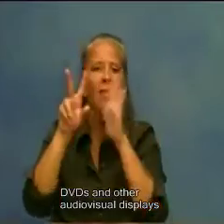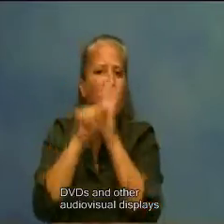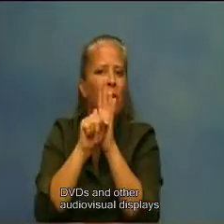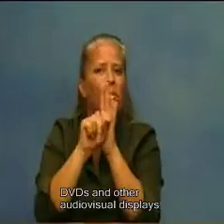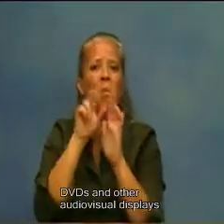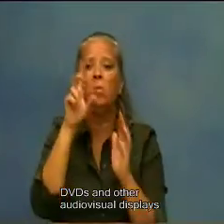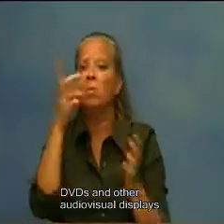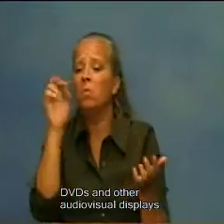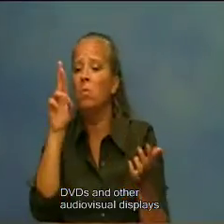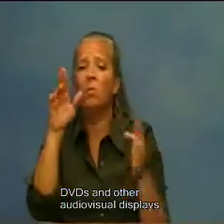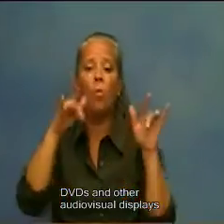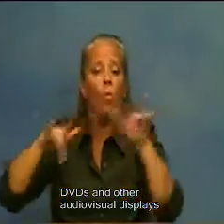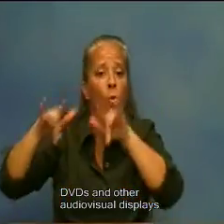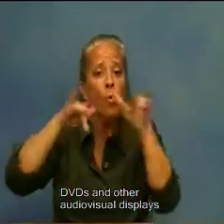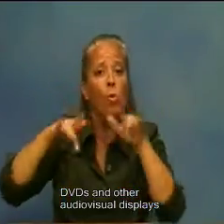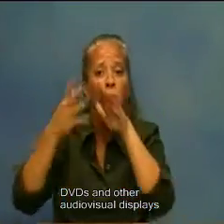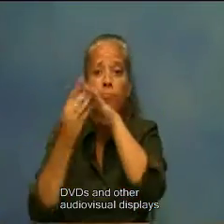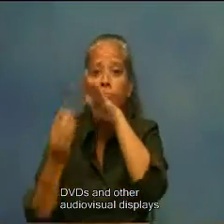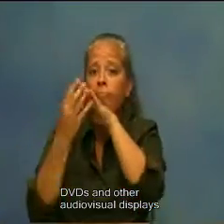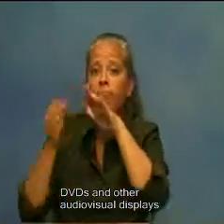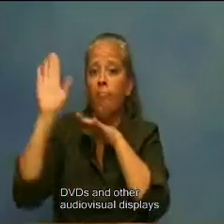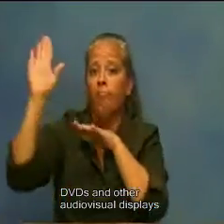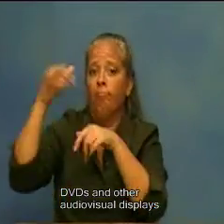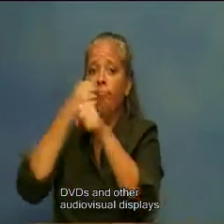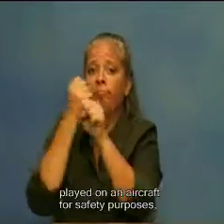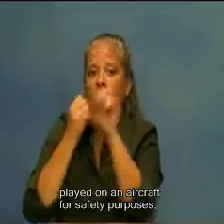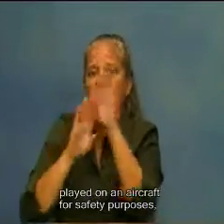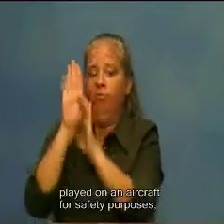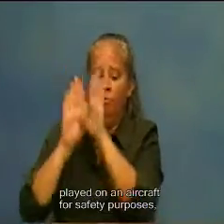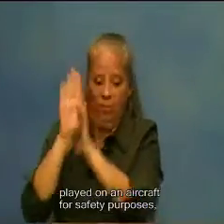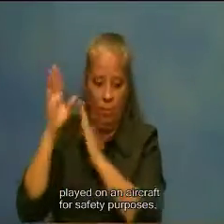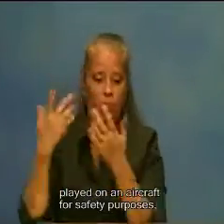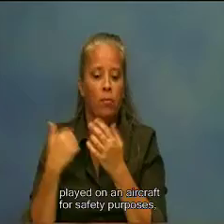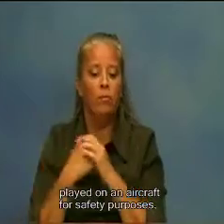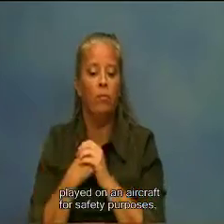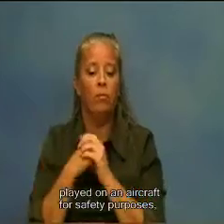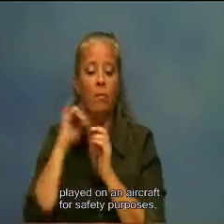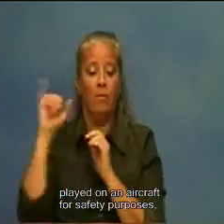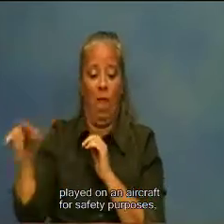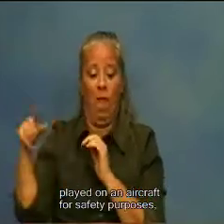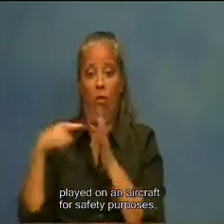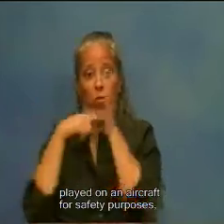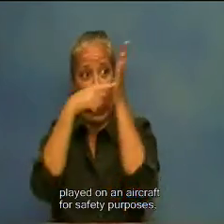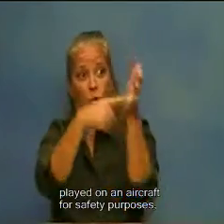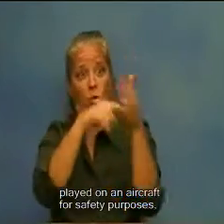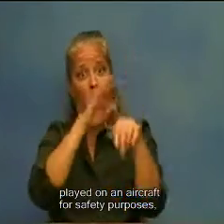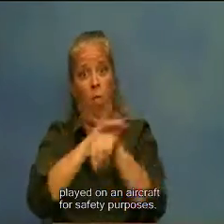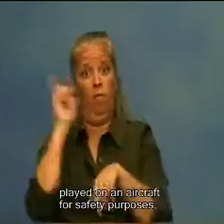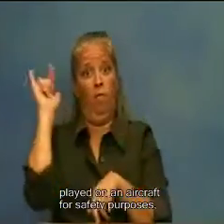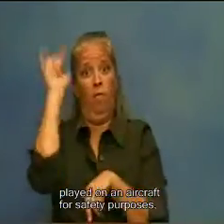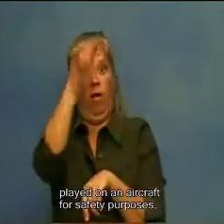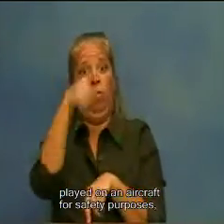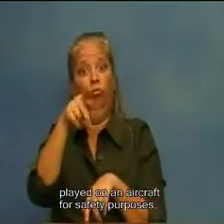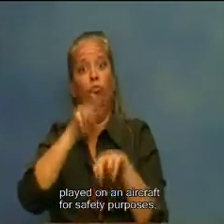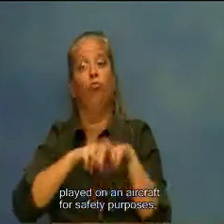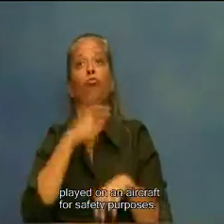DVDs, and other audiovisual displays played on an aircraft for safety purposes,